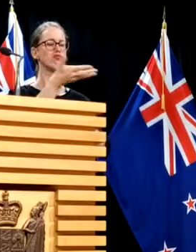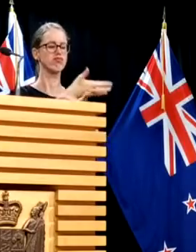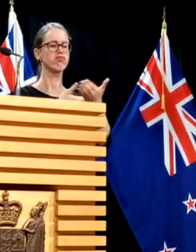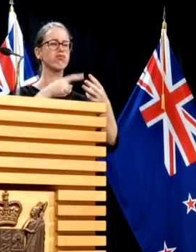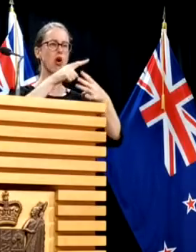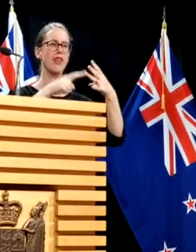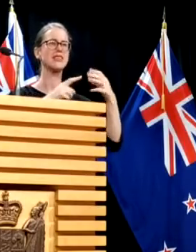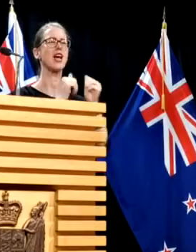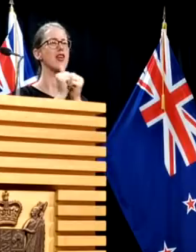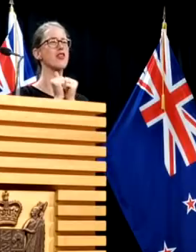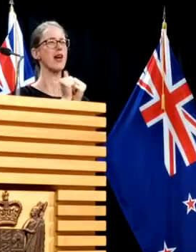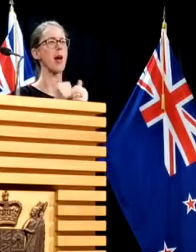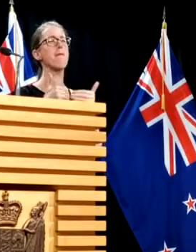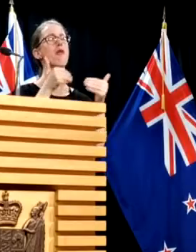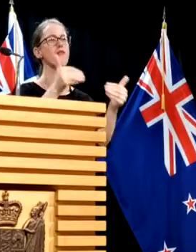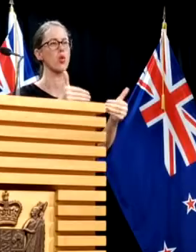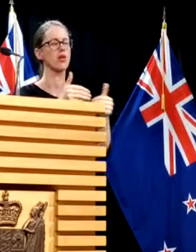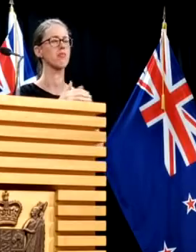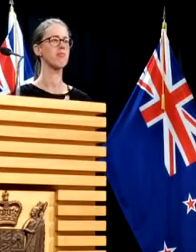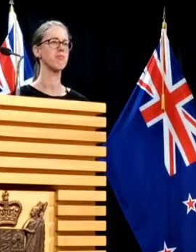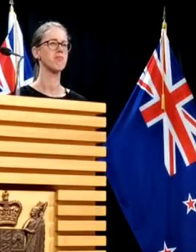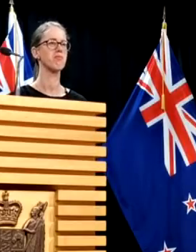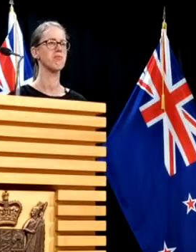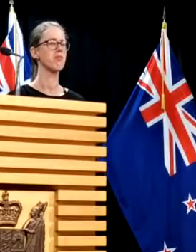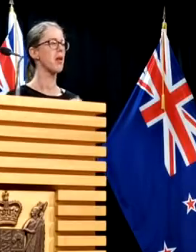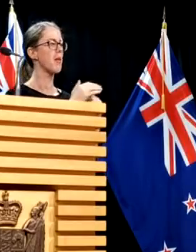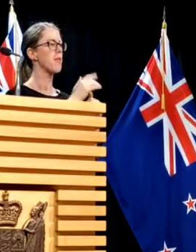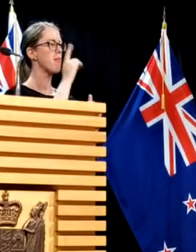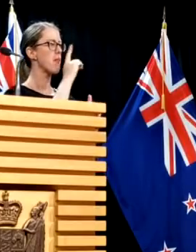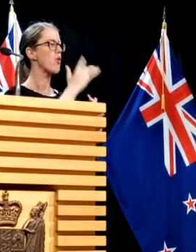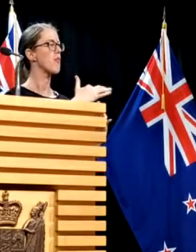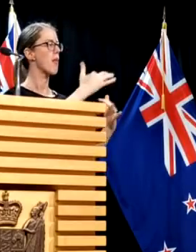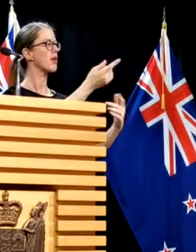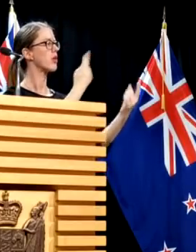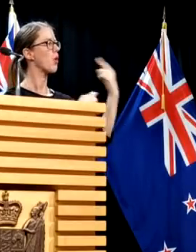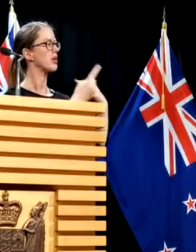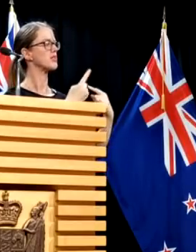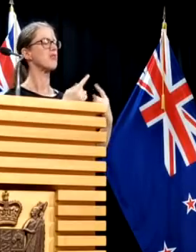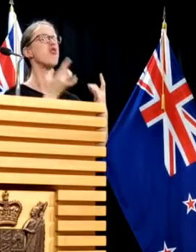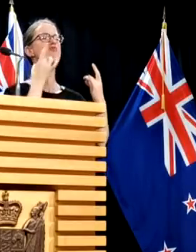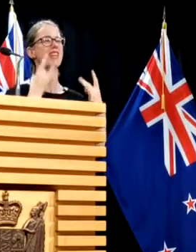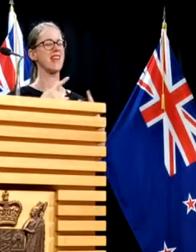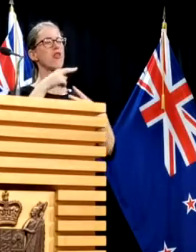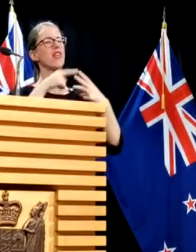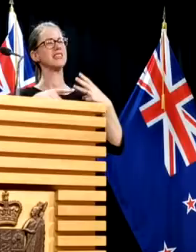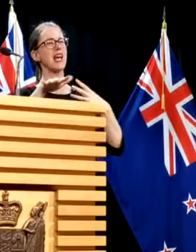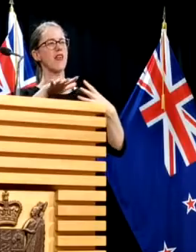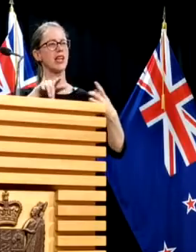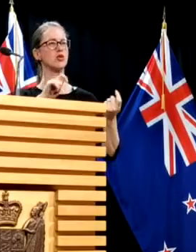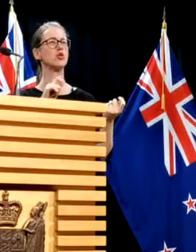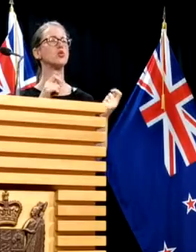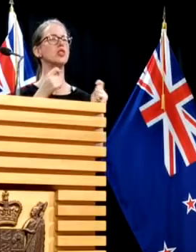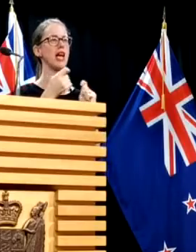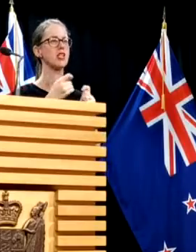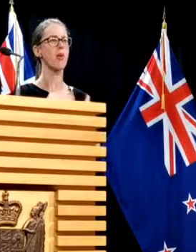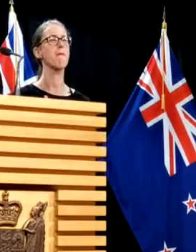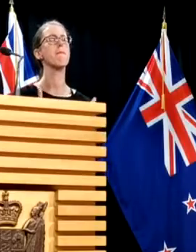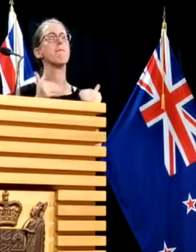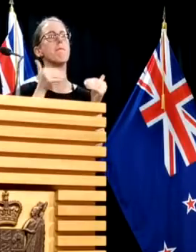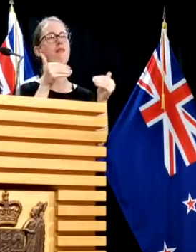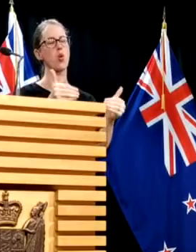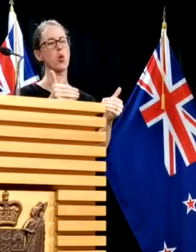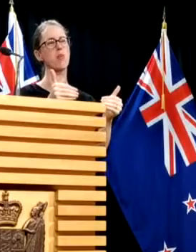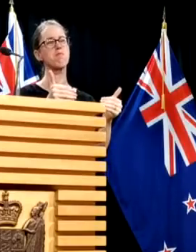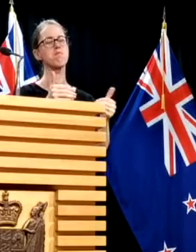find consensus on them. And judging from recent public comment, there appears to be an appetite across Parliament to take action on at